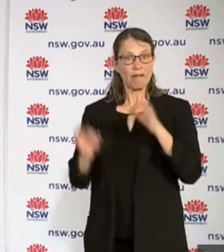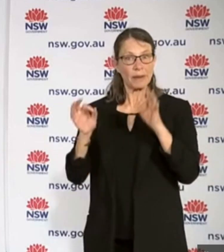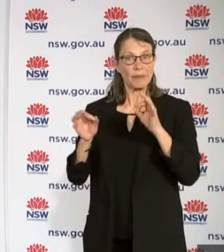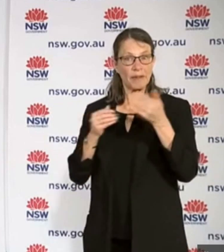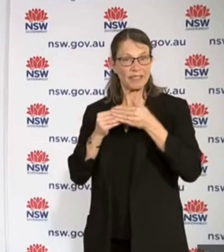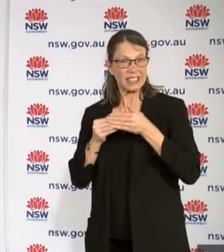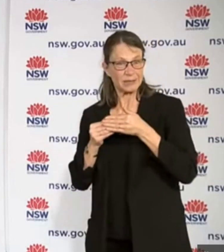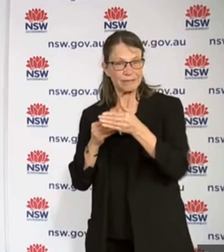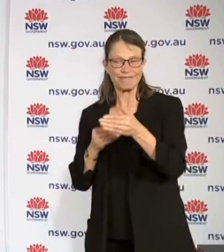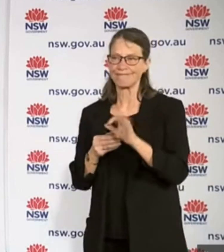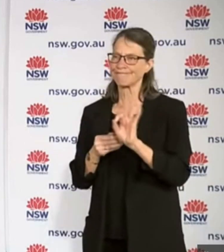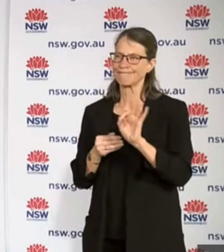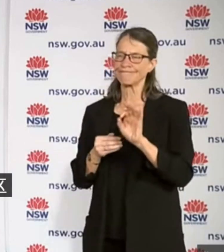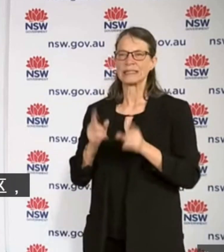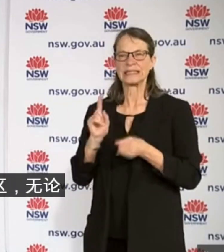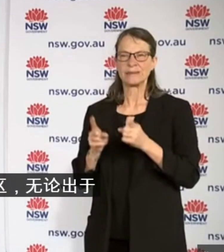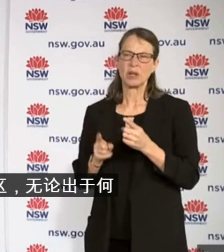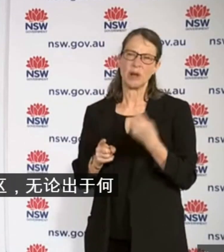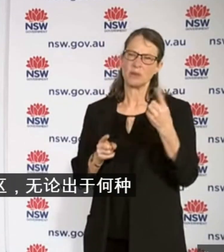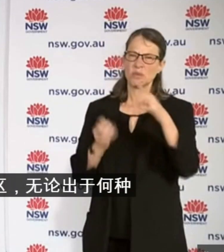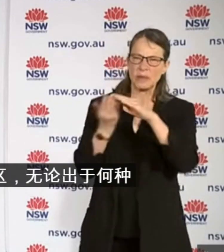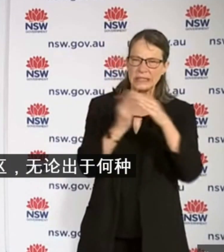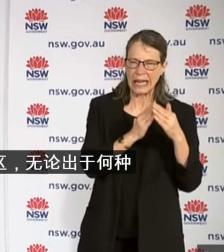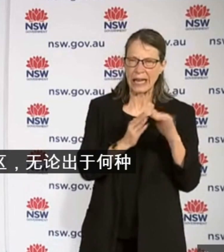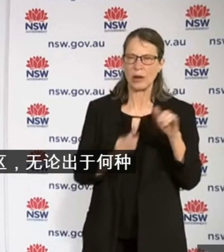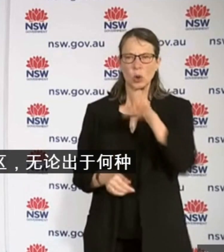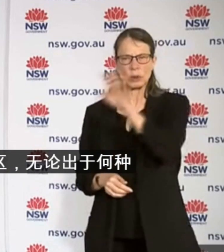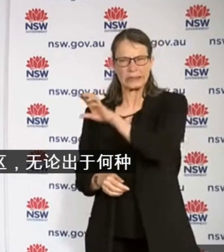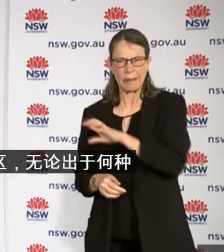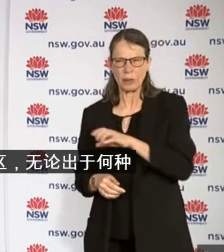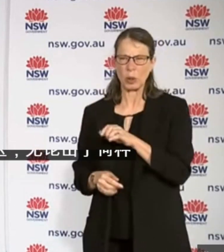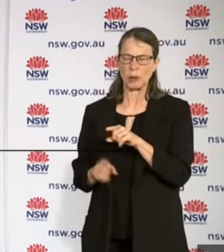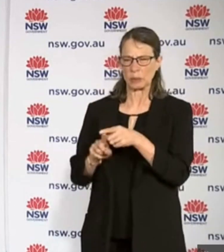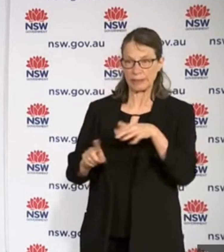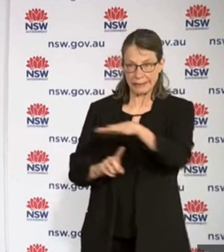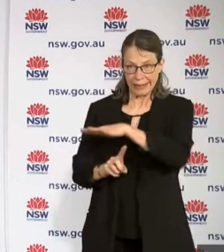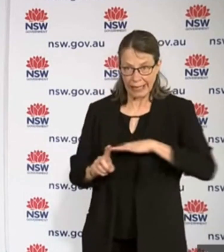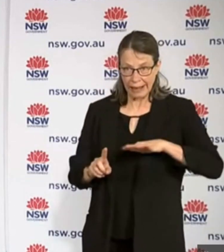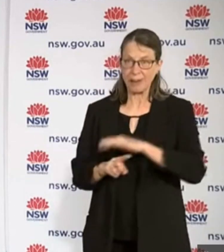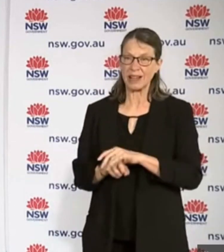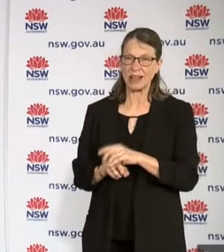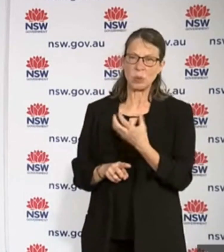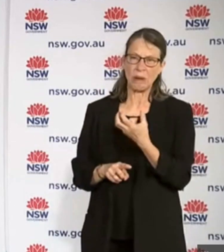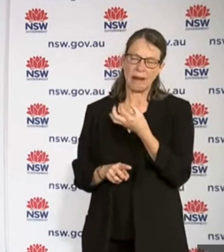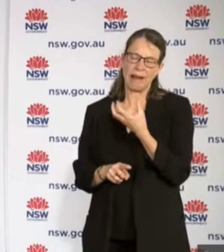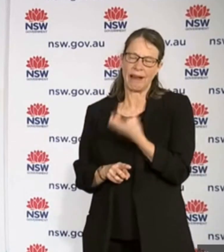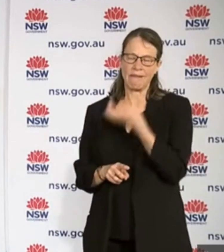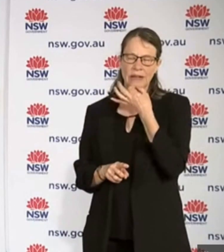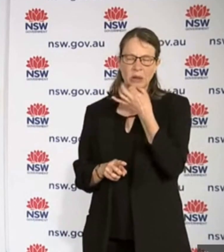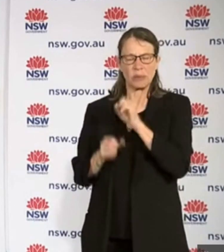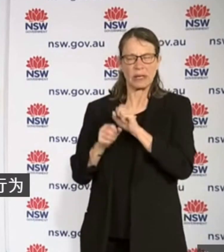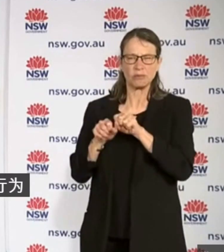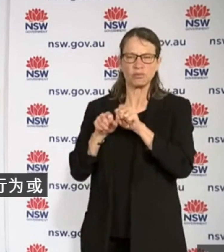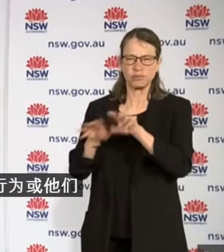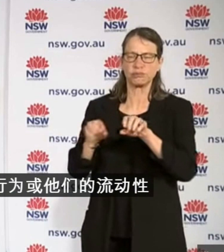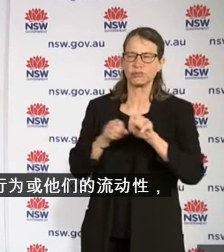be times when a town, a suburb or an area, for whatever reason, because they've had a surge in cases, we ask that they restrict their behaviour